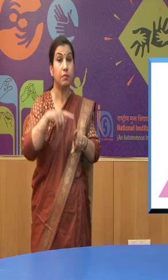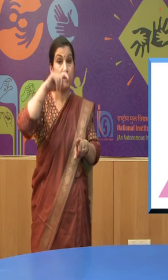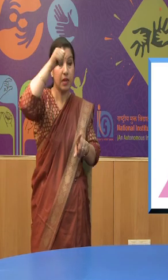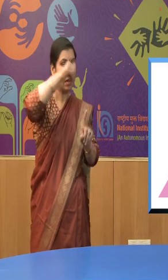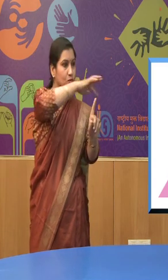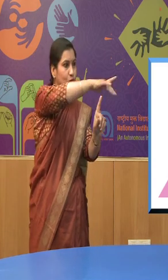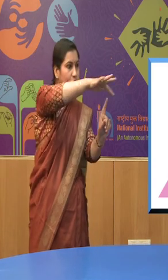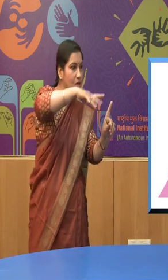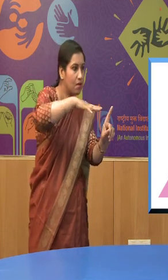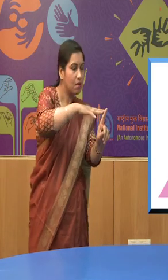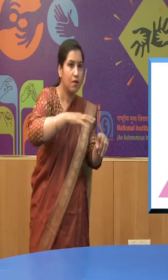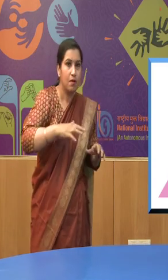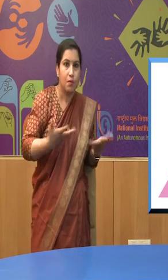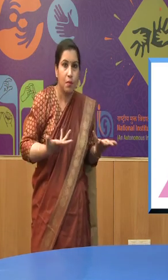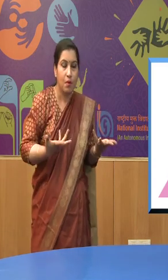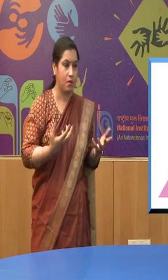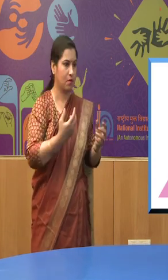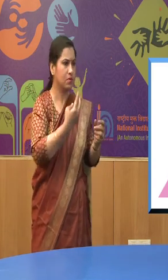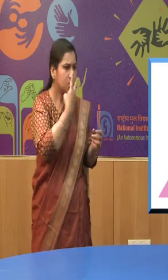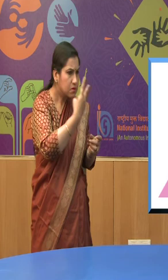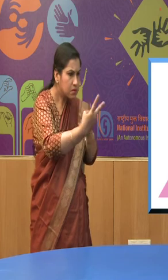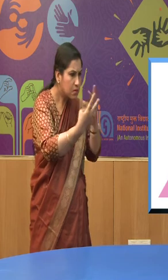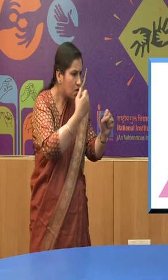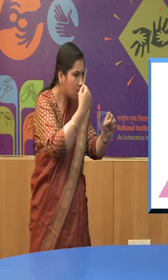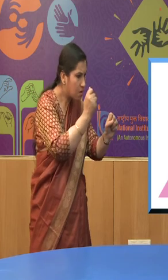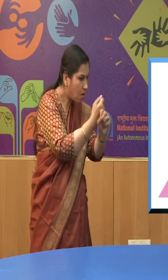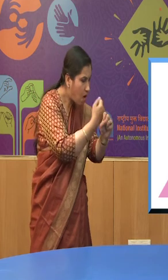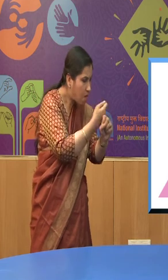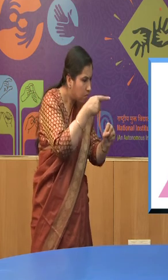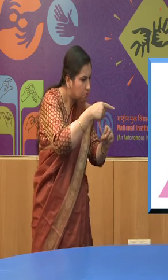Indian society was based upon the work a person did.